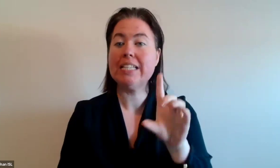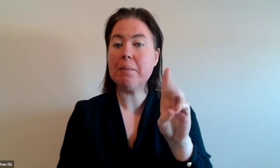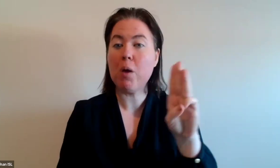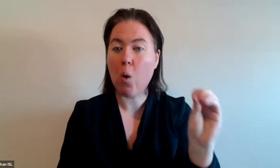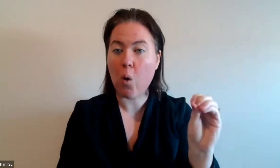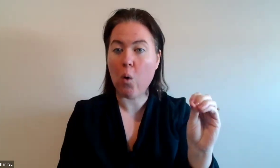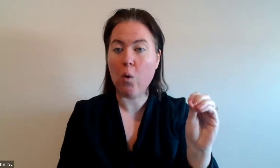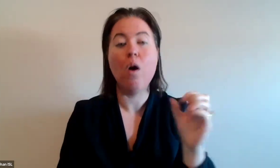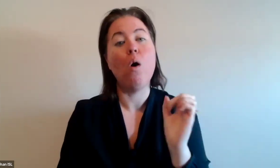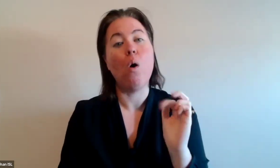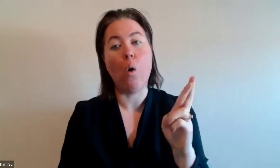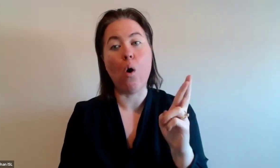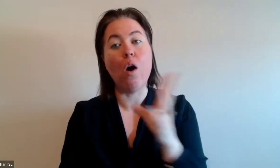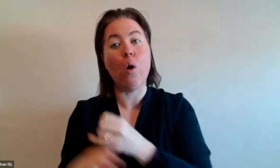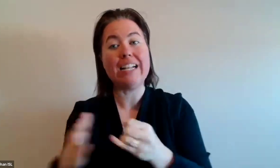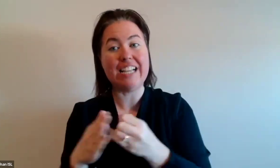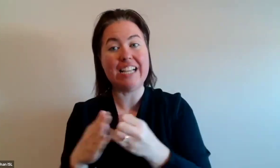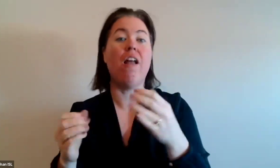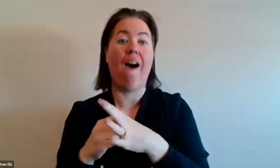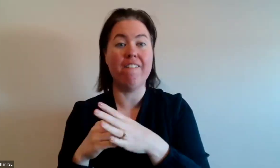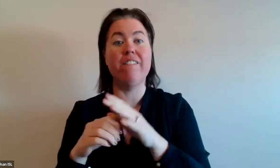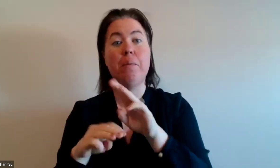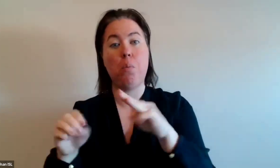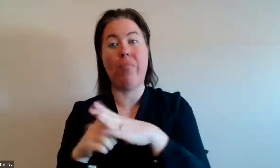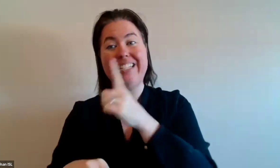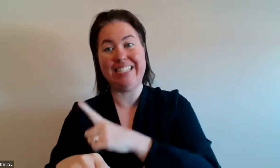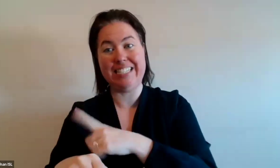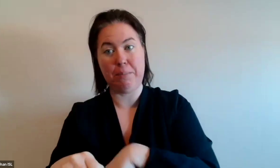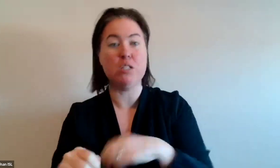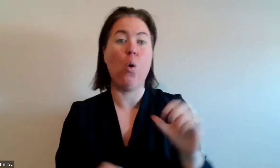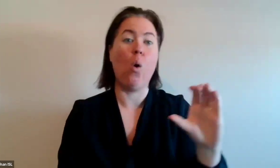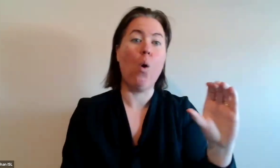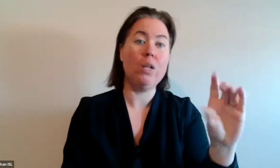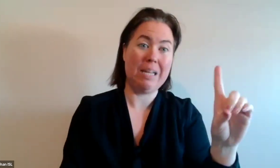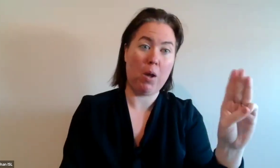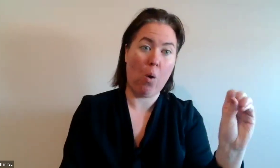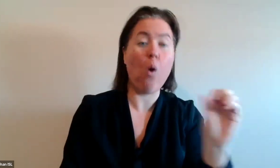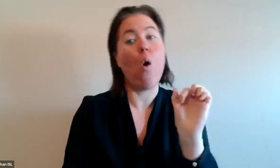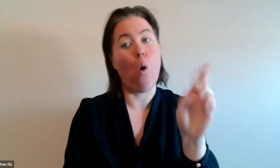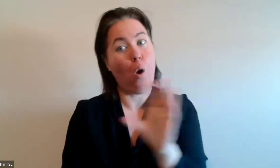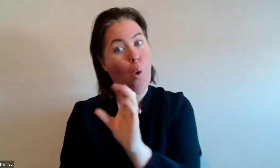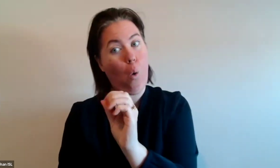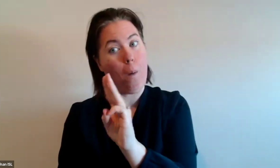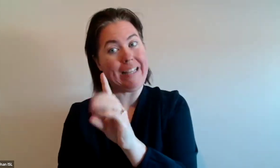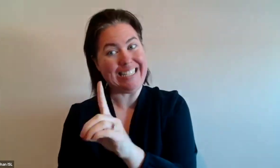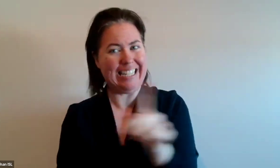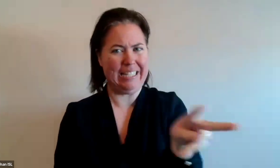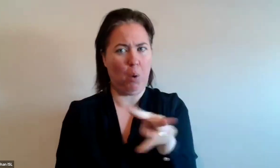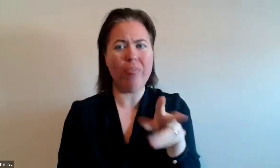or organizations of persons with disabilities, also DPOs or OPDs, involved in that